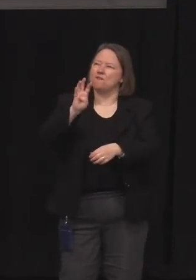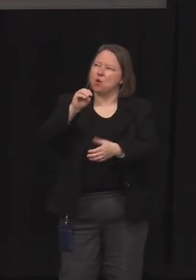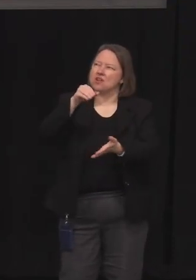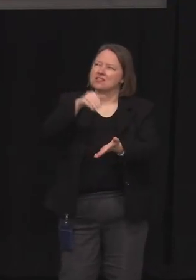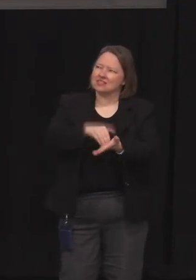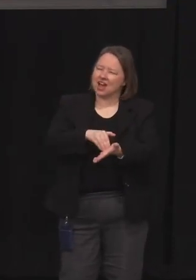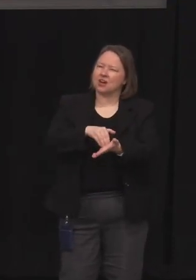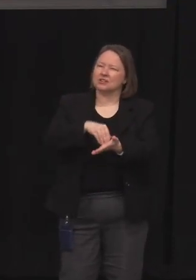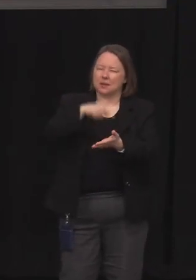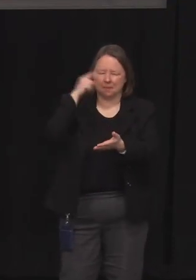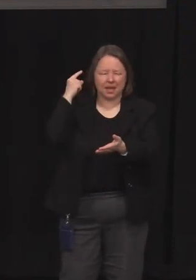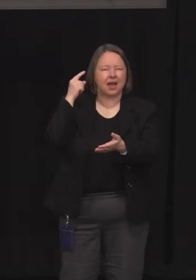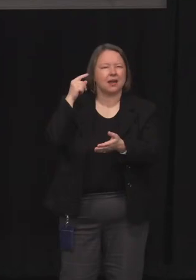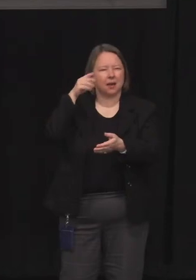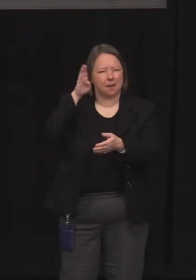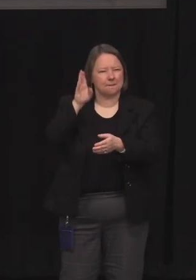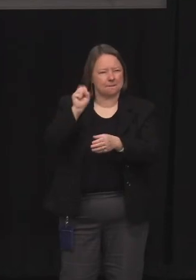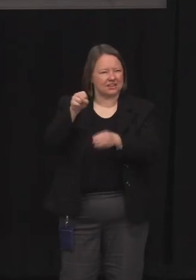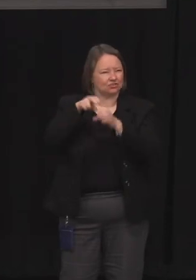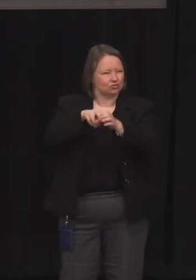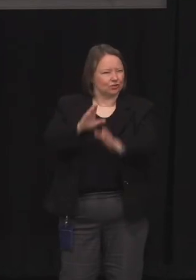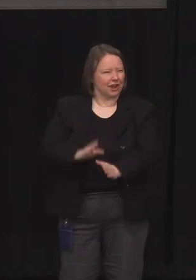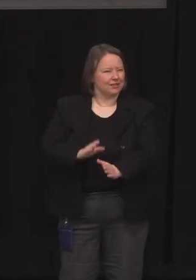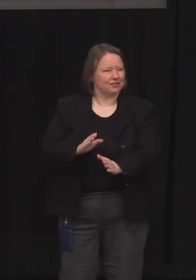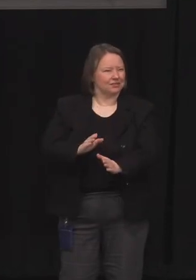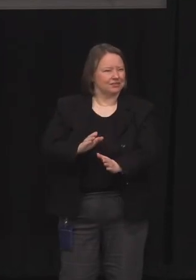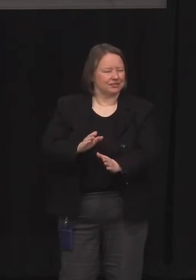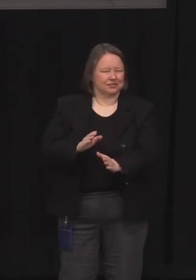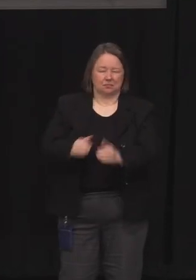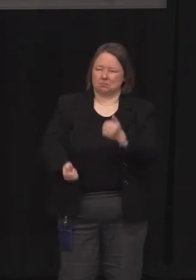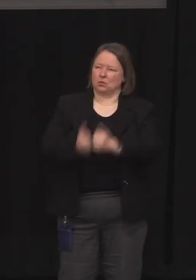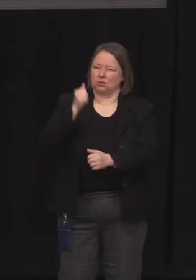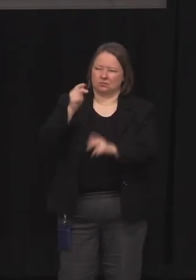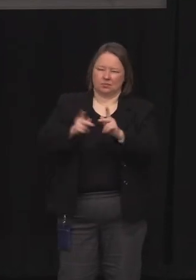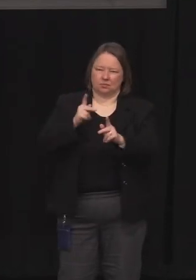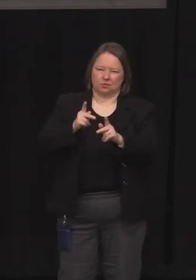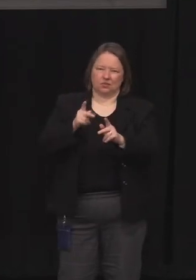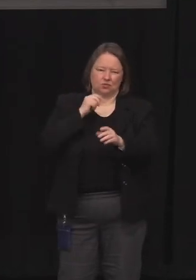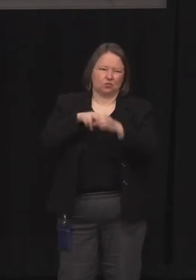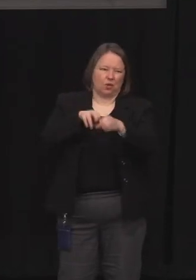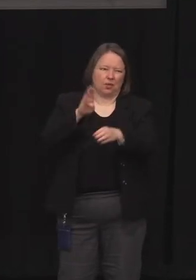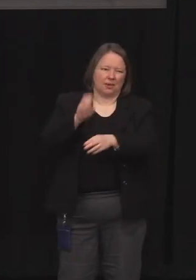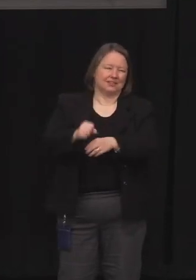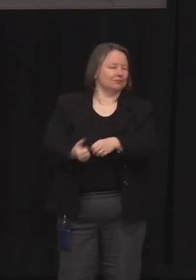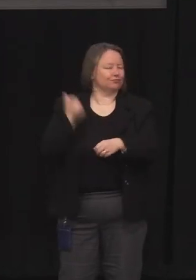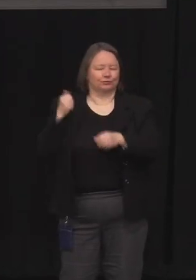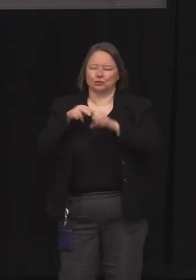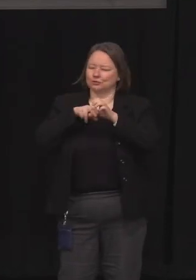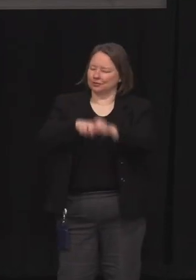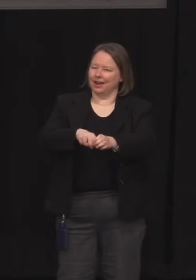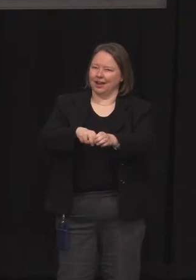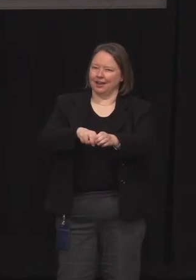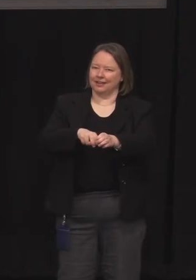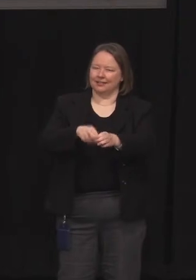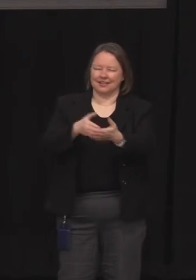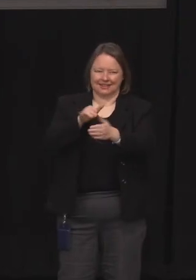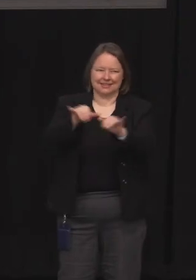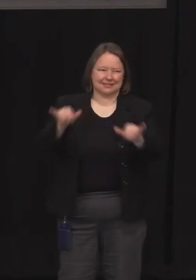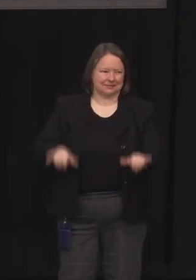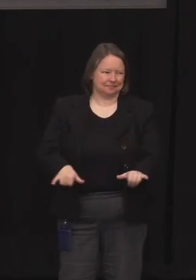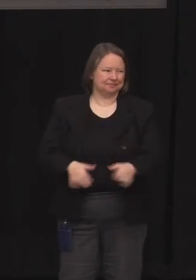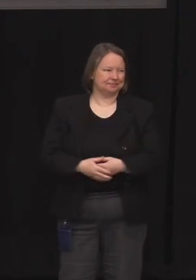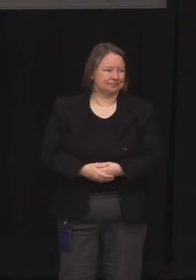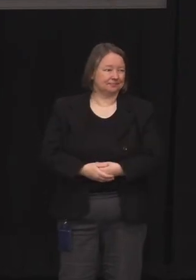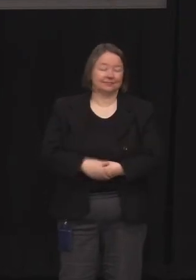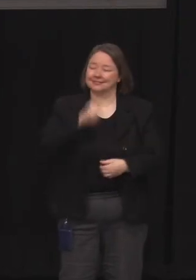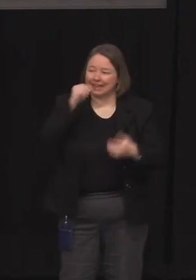40,000 black bus riders, the majority of the city's bus riders, boycotted the system. You're